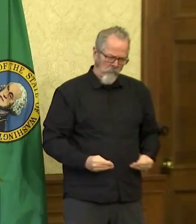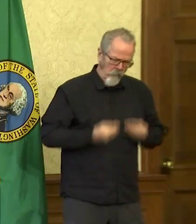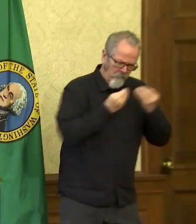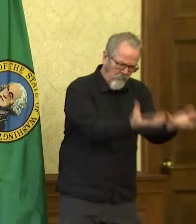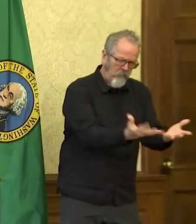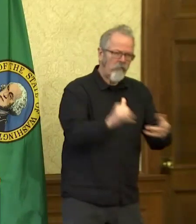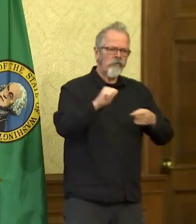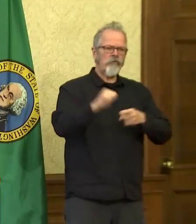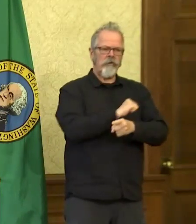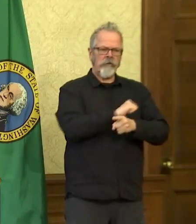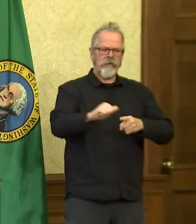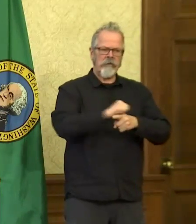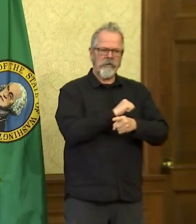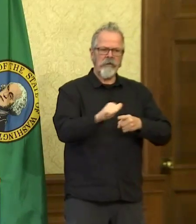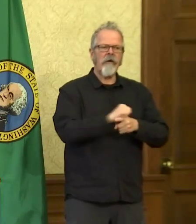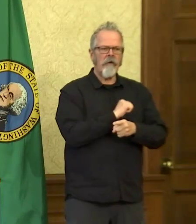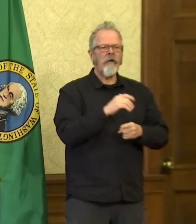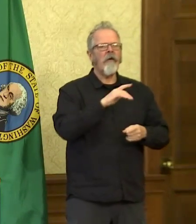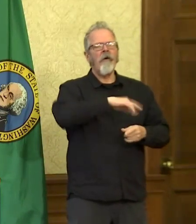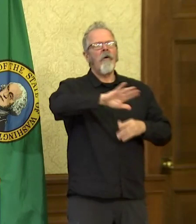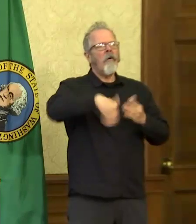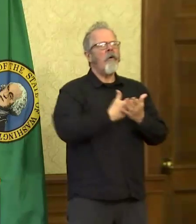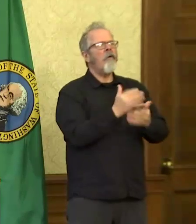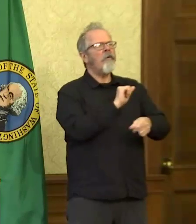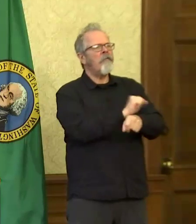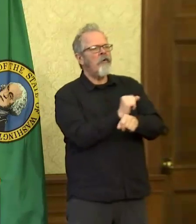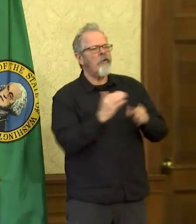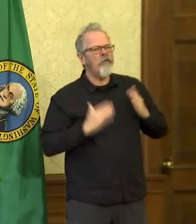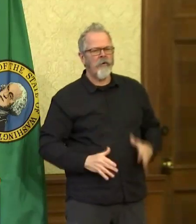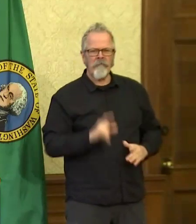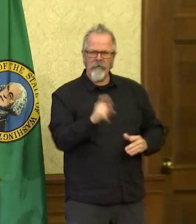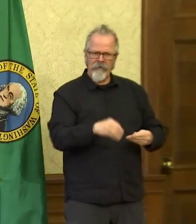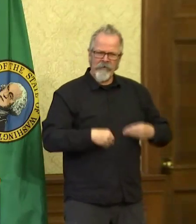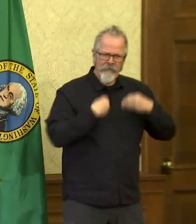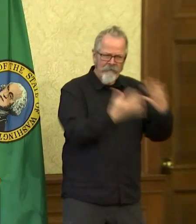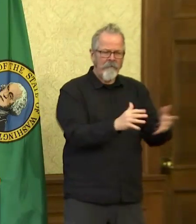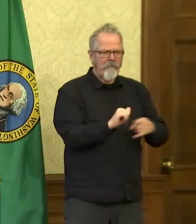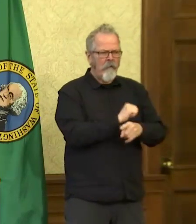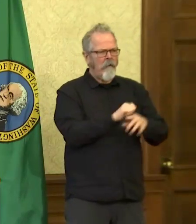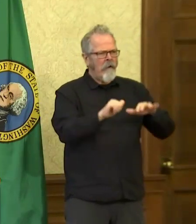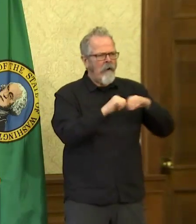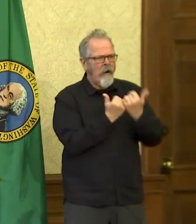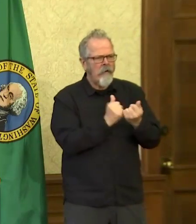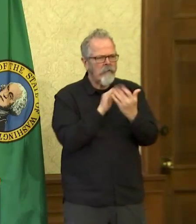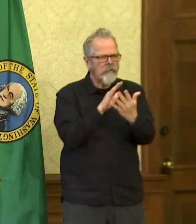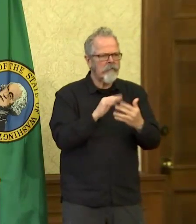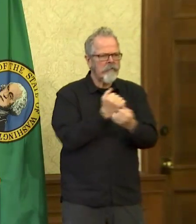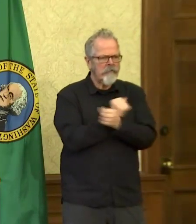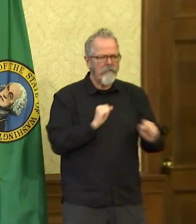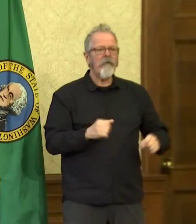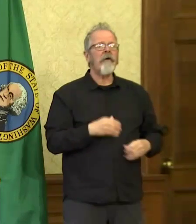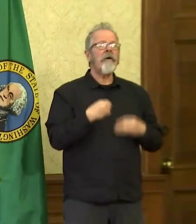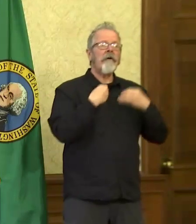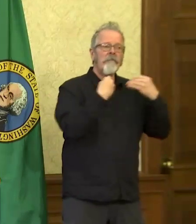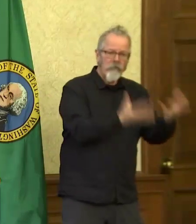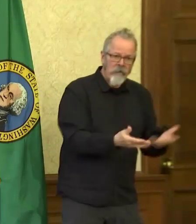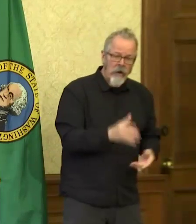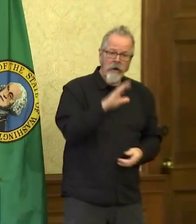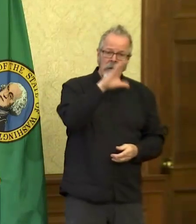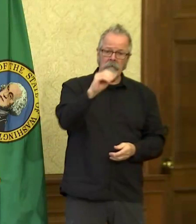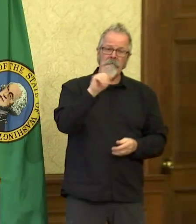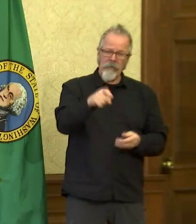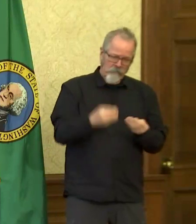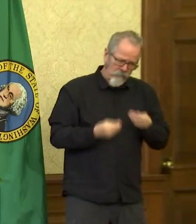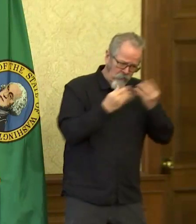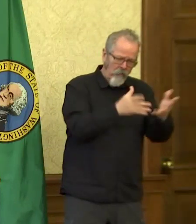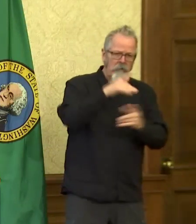and importantly, employer-provided personal protection equipment. There is going to be a site supervisor responsible for this